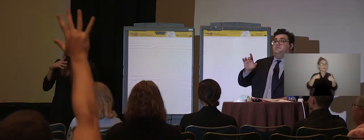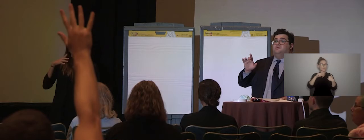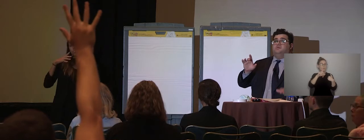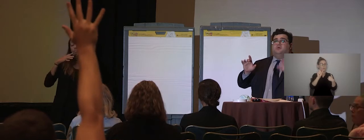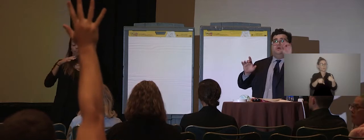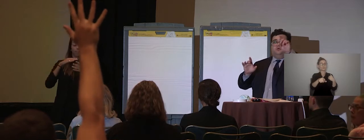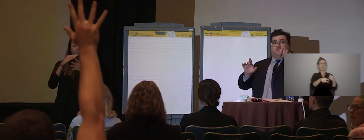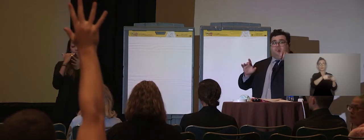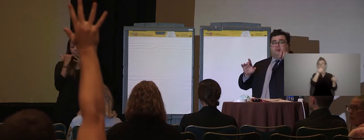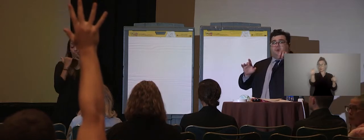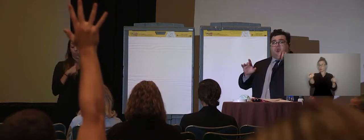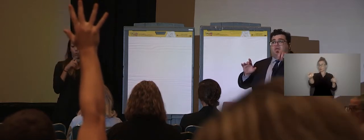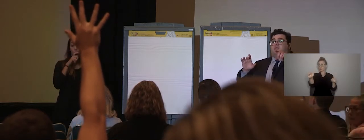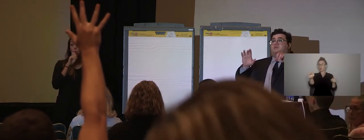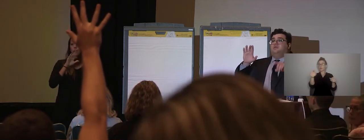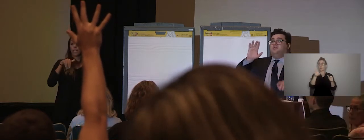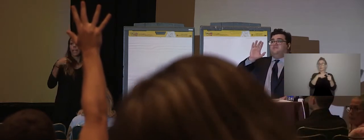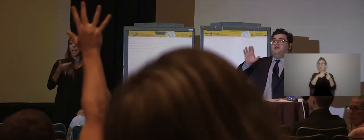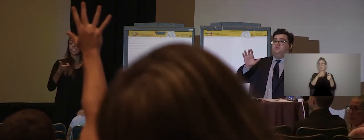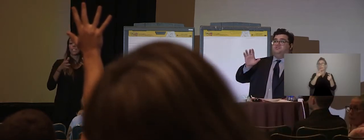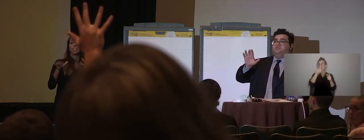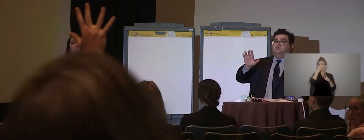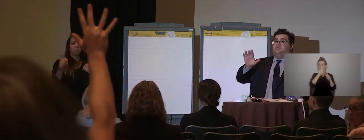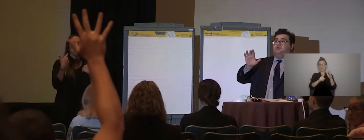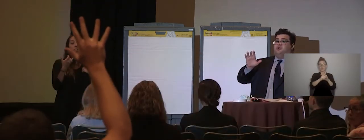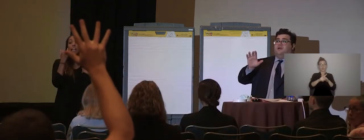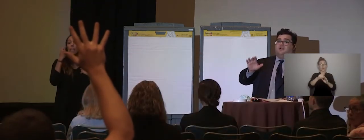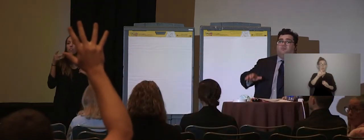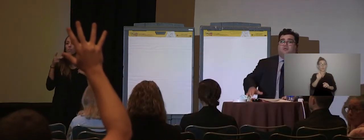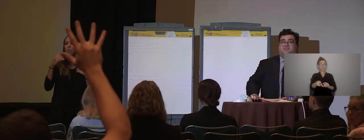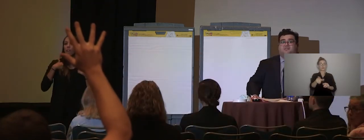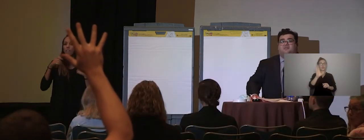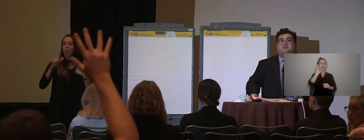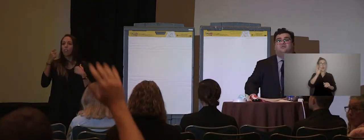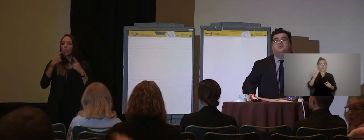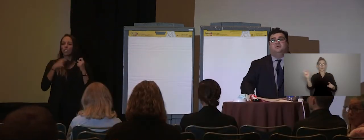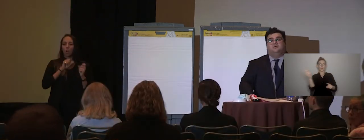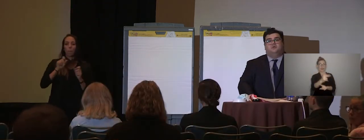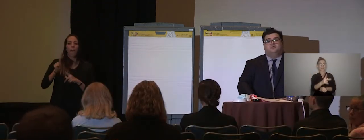questions. I'll go with you, and then if you had a question earlier, I'll come back, I promise.